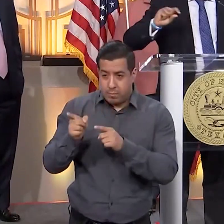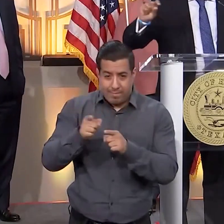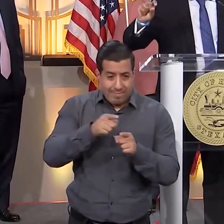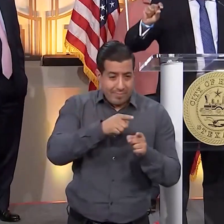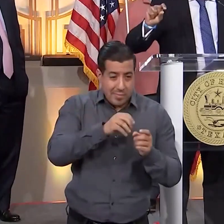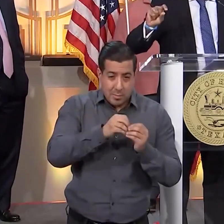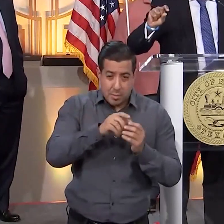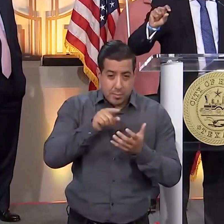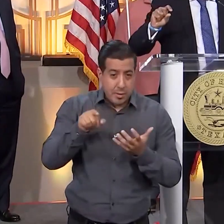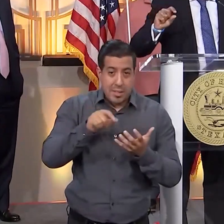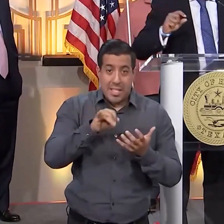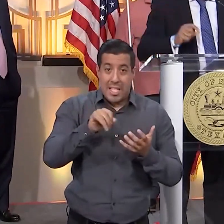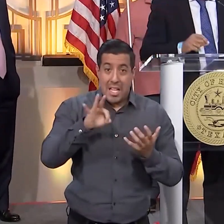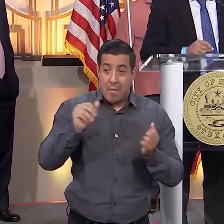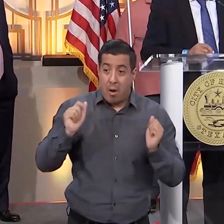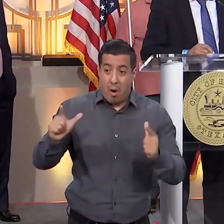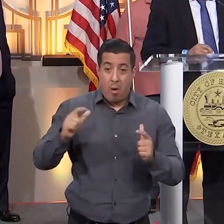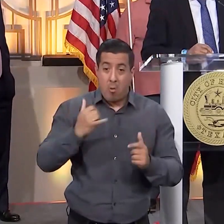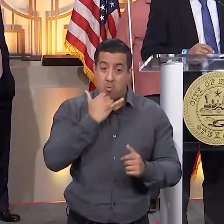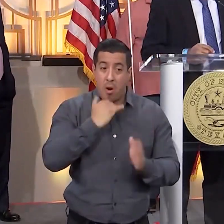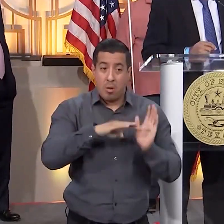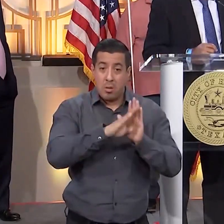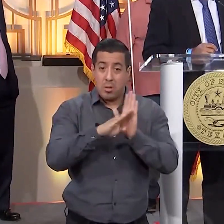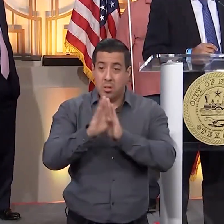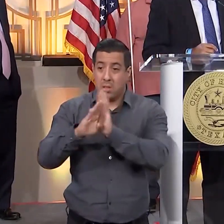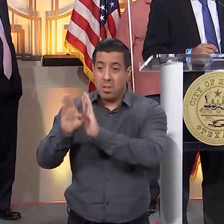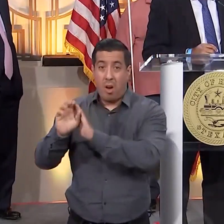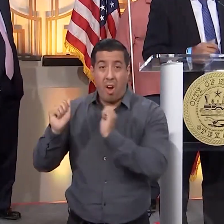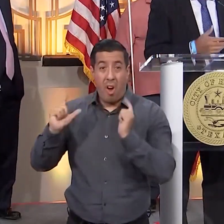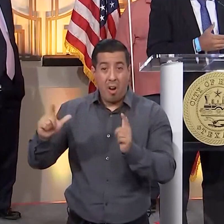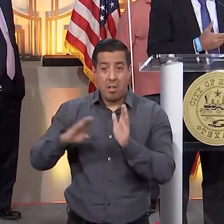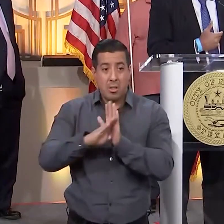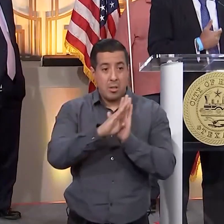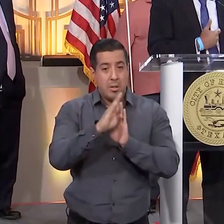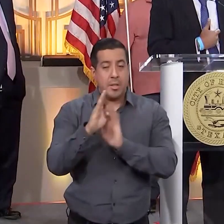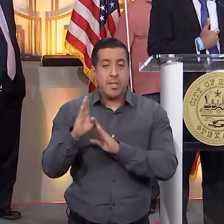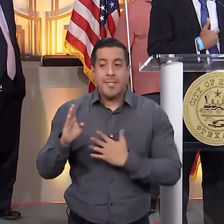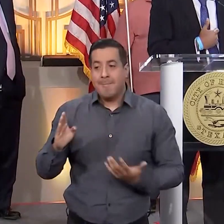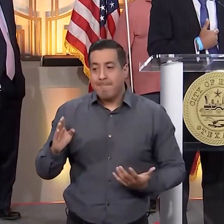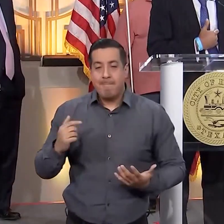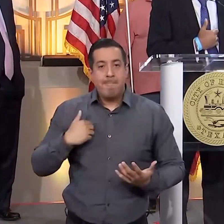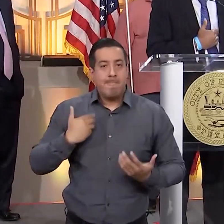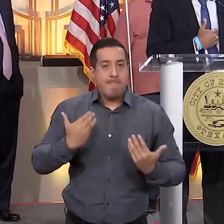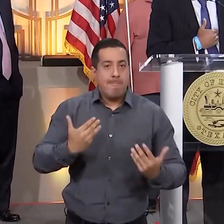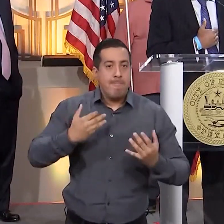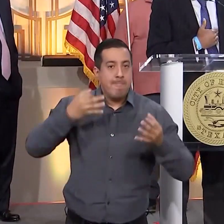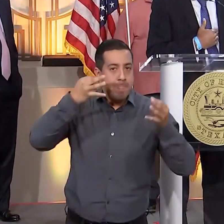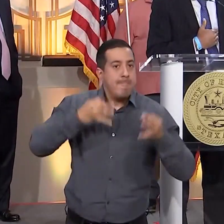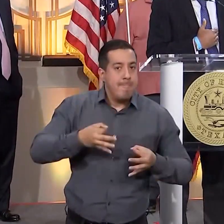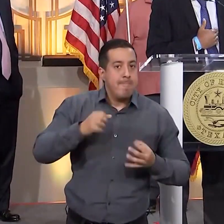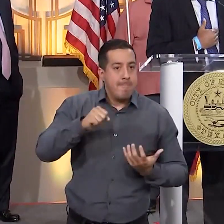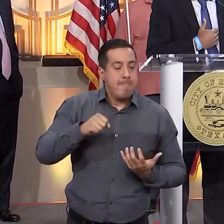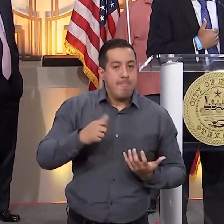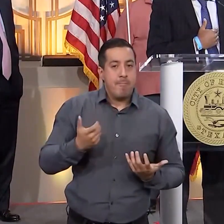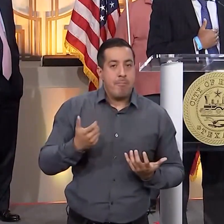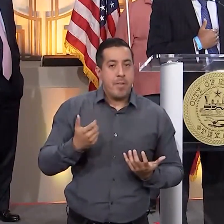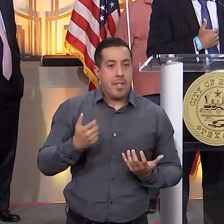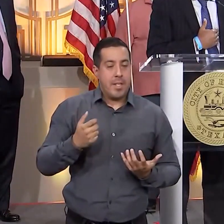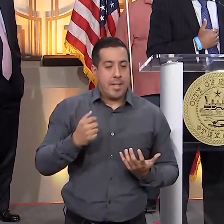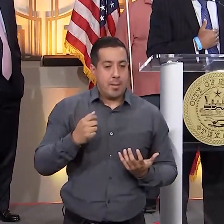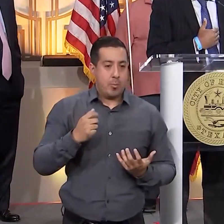all clearly going in the wrong direction, then yes. The one step that is within my